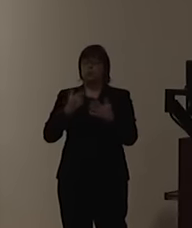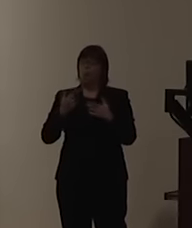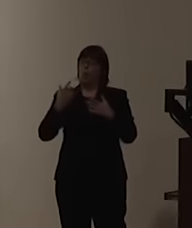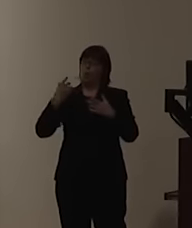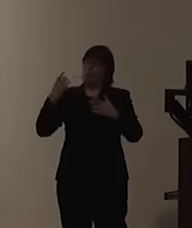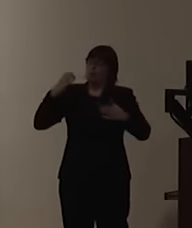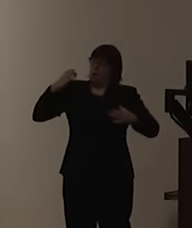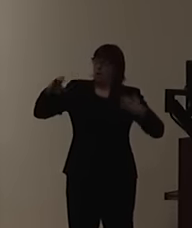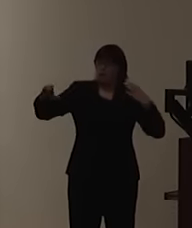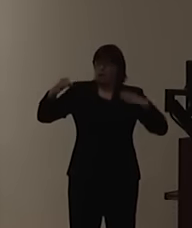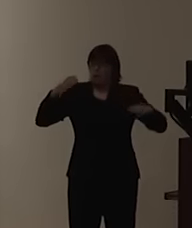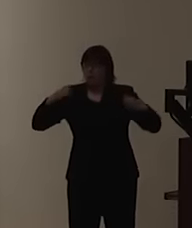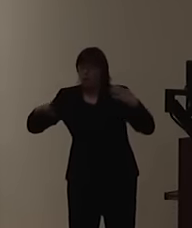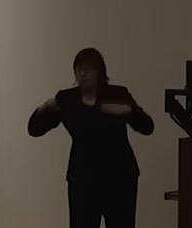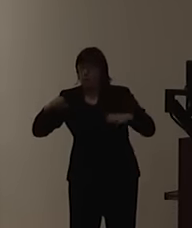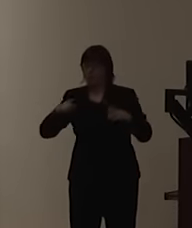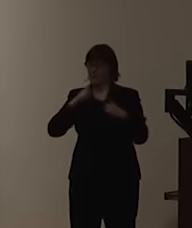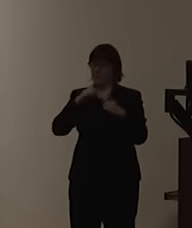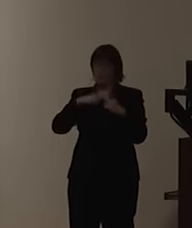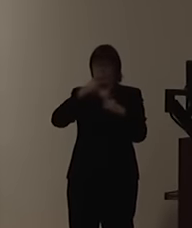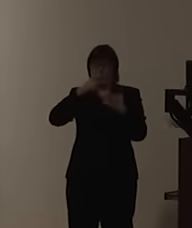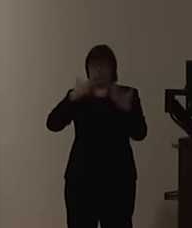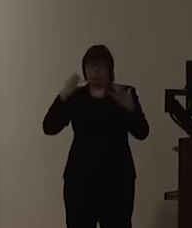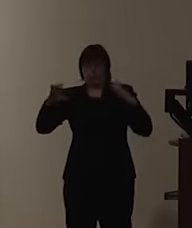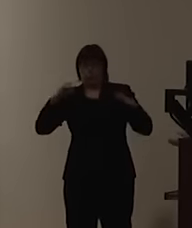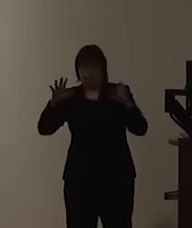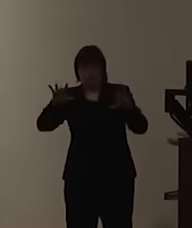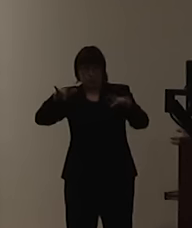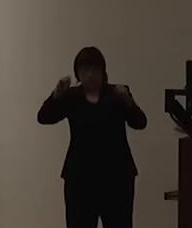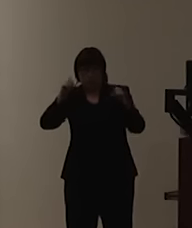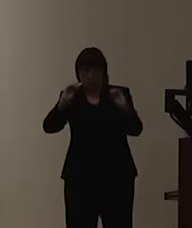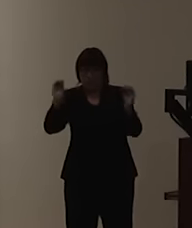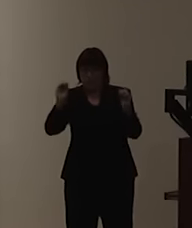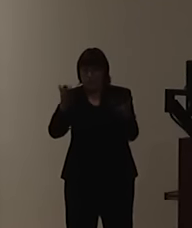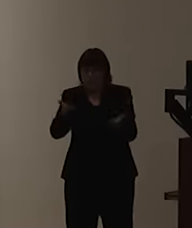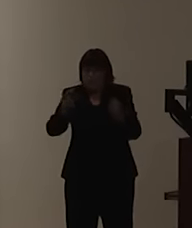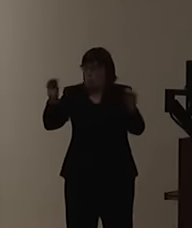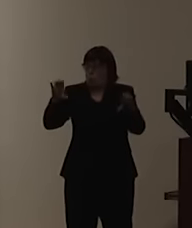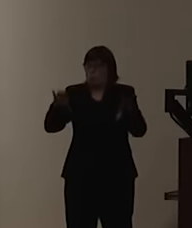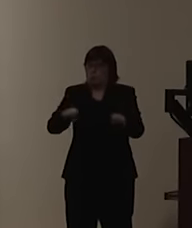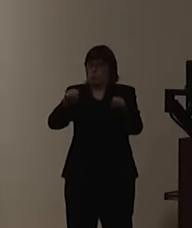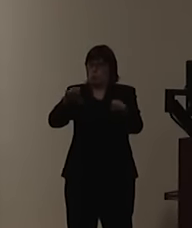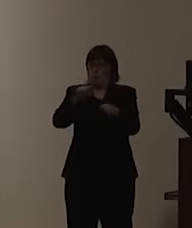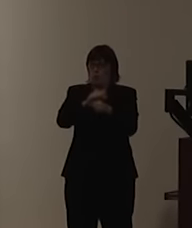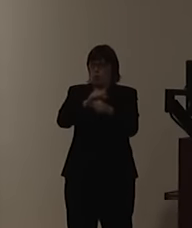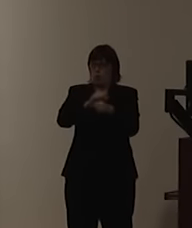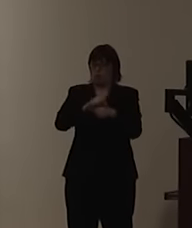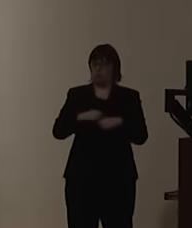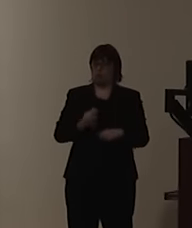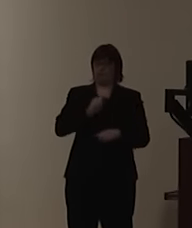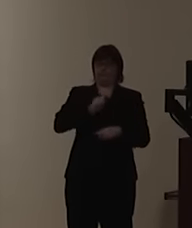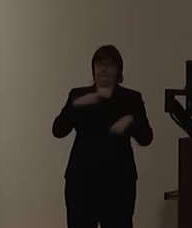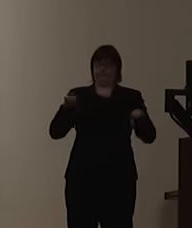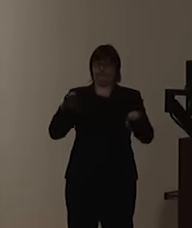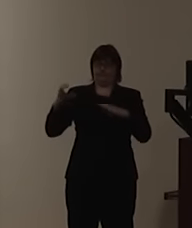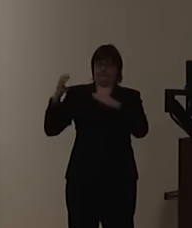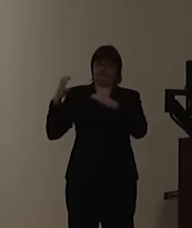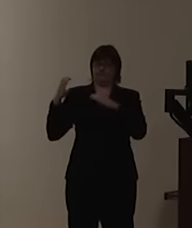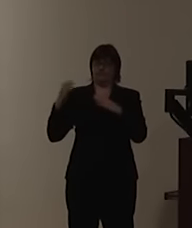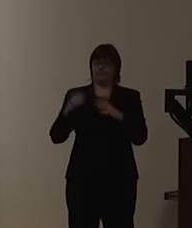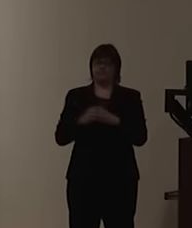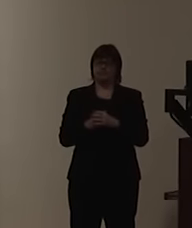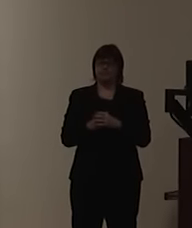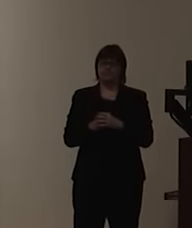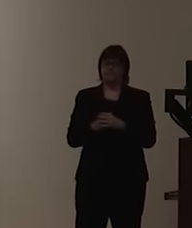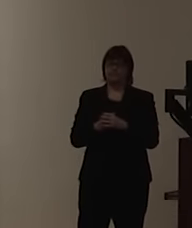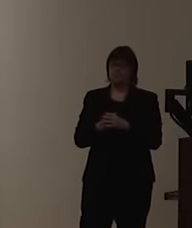was really not shifting from someone who was doing the work to someone else. No one was doing that work. So it wasn't really task